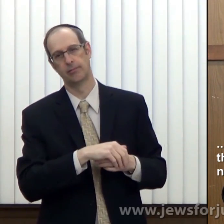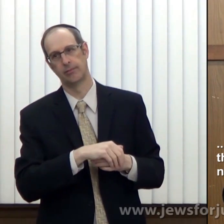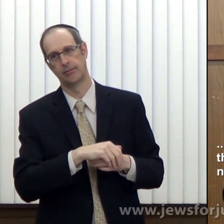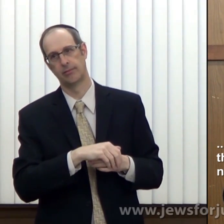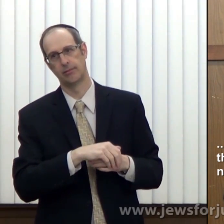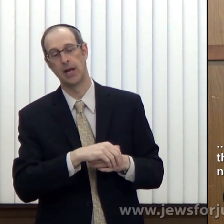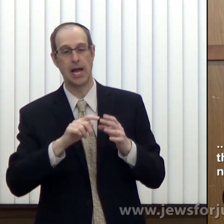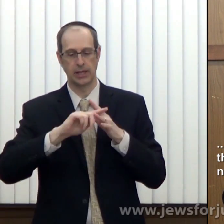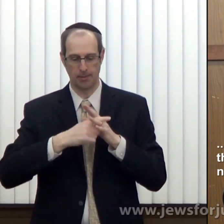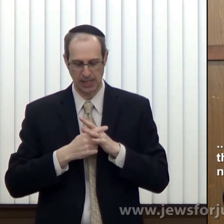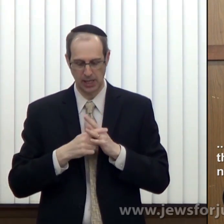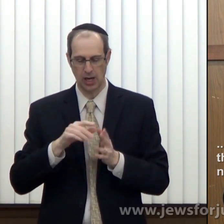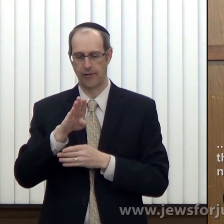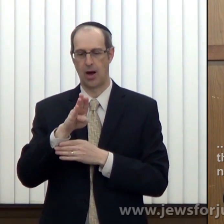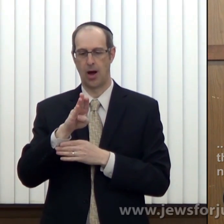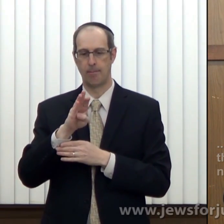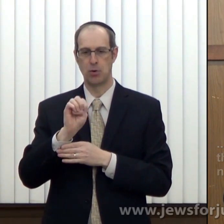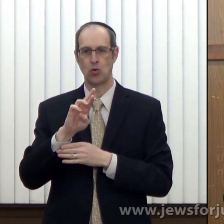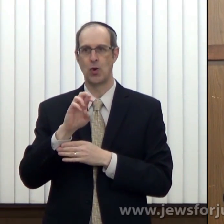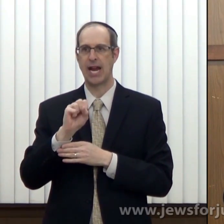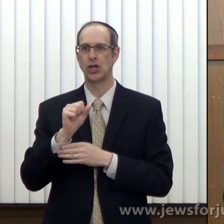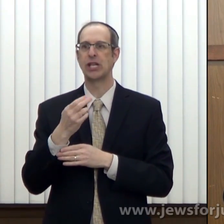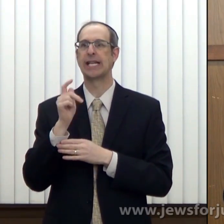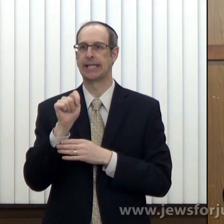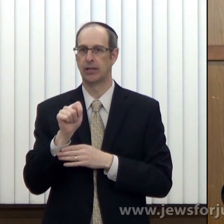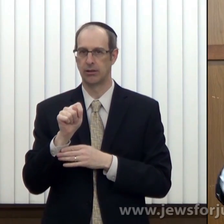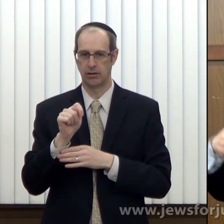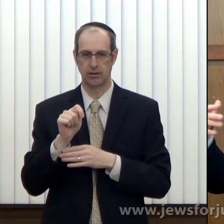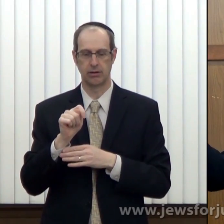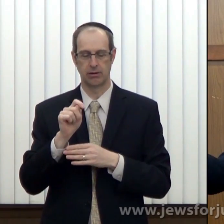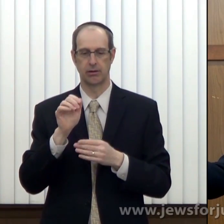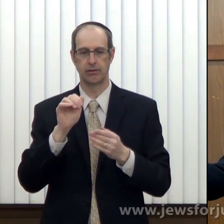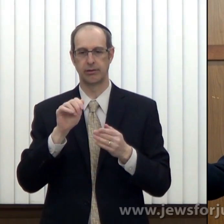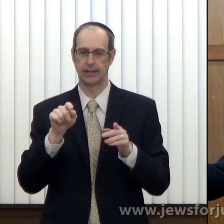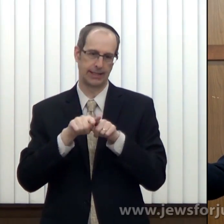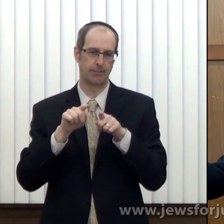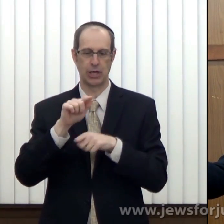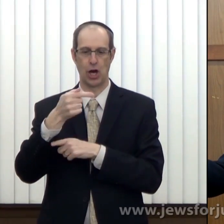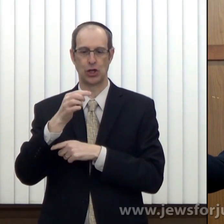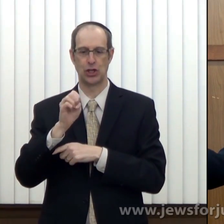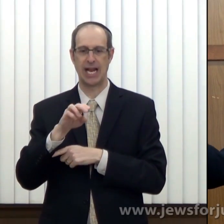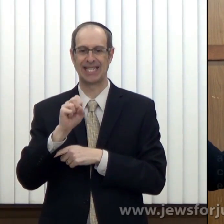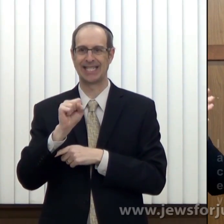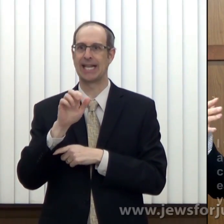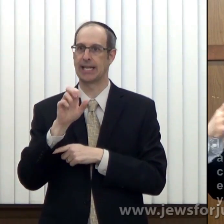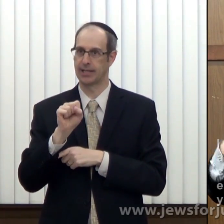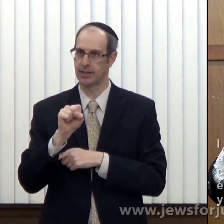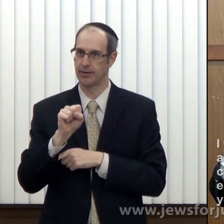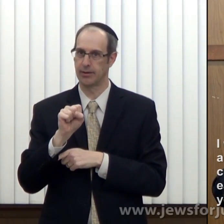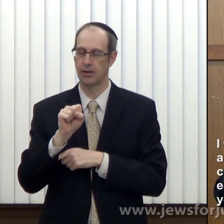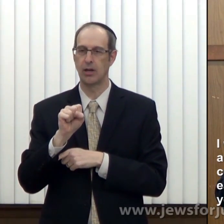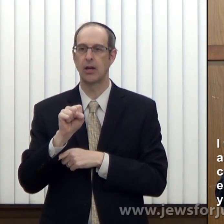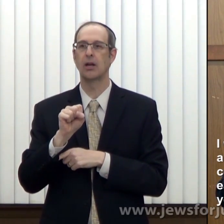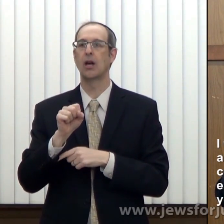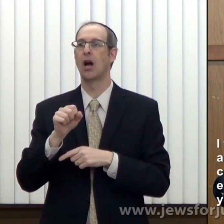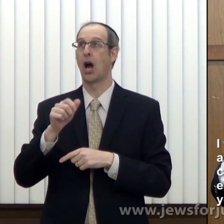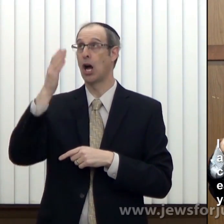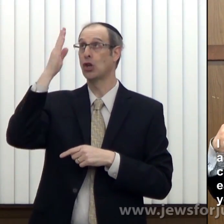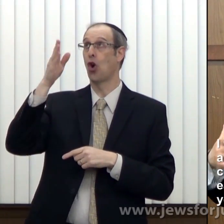of Bereshit, in the beginning of Genesis, God says to Abraham, through your